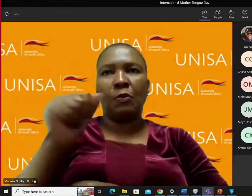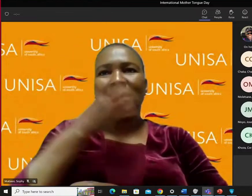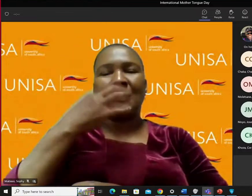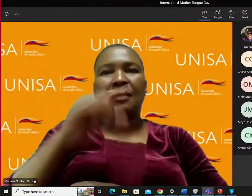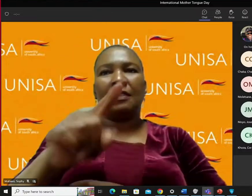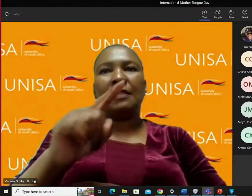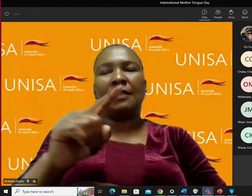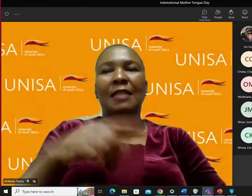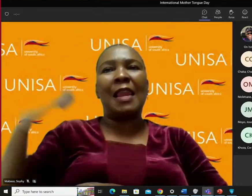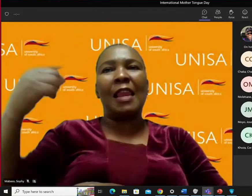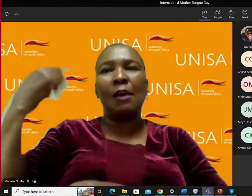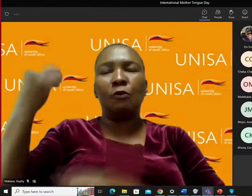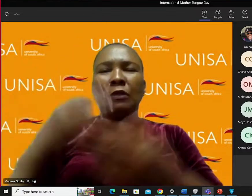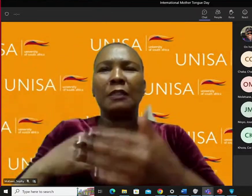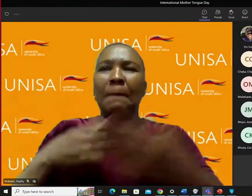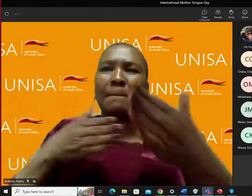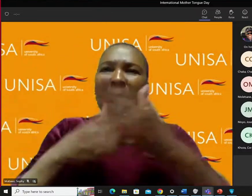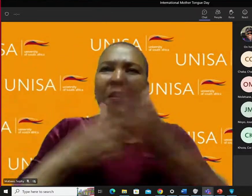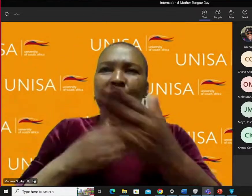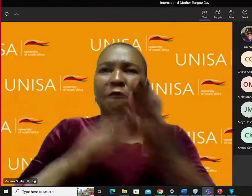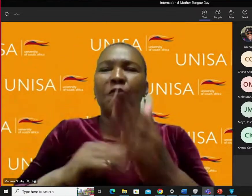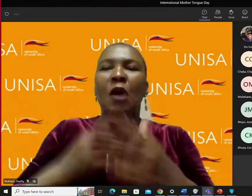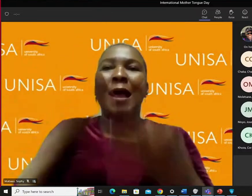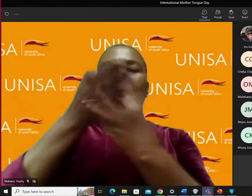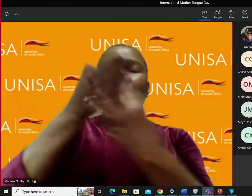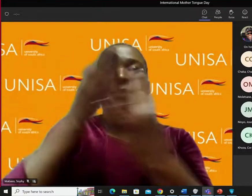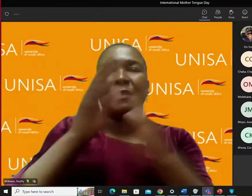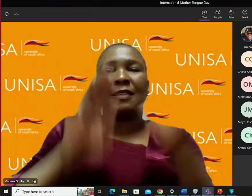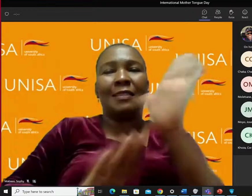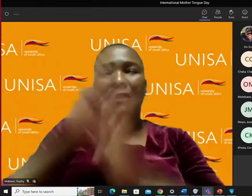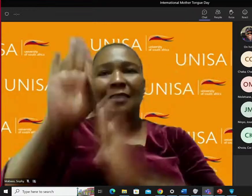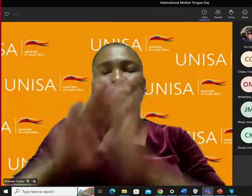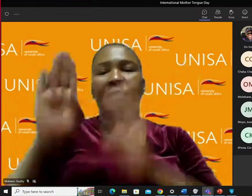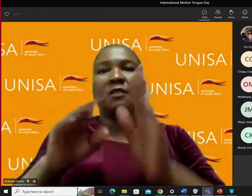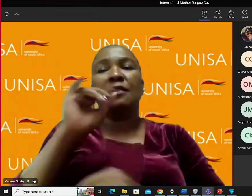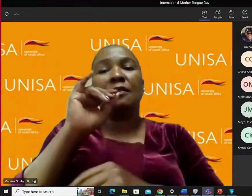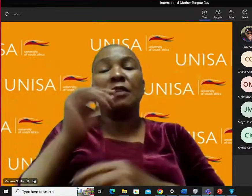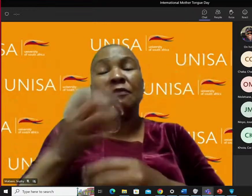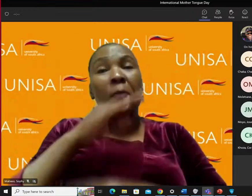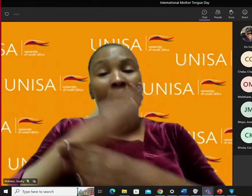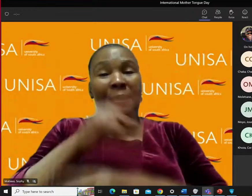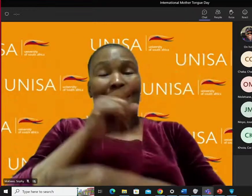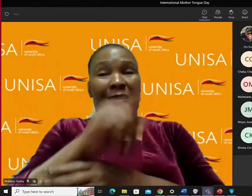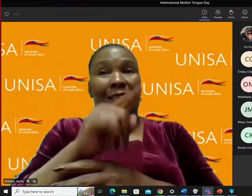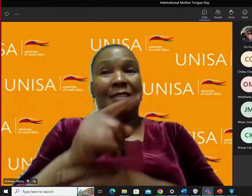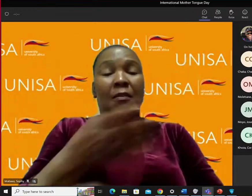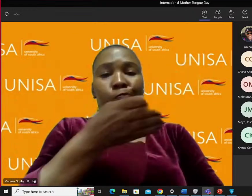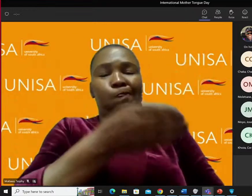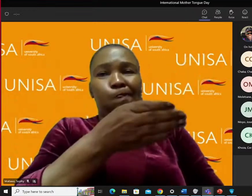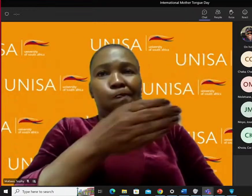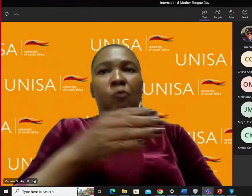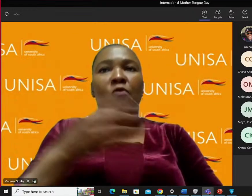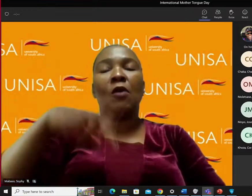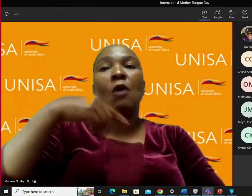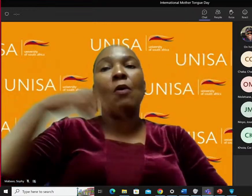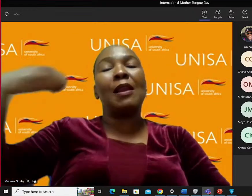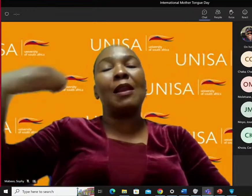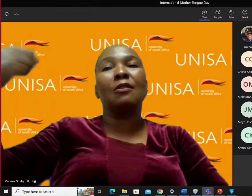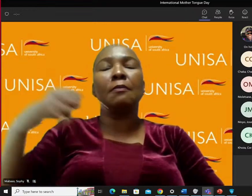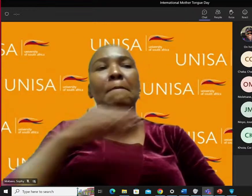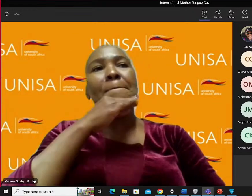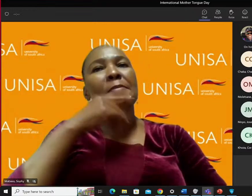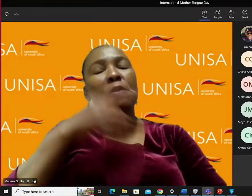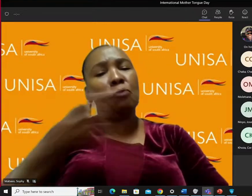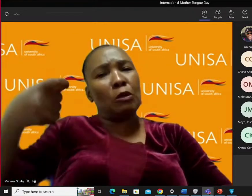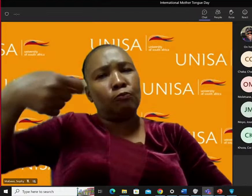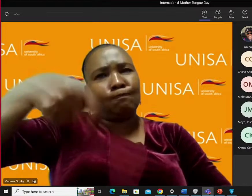access and success. So if we don't make those resources available in our languages, then it means we are also contributing